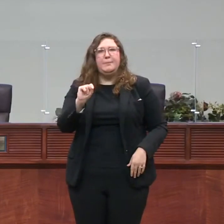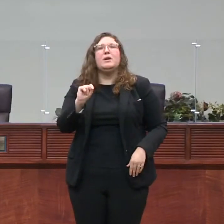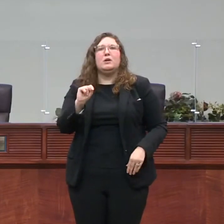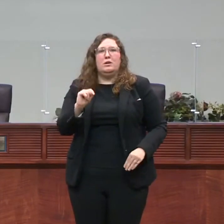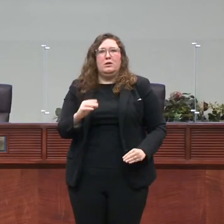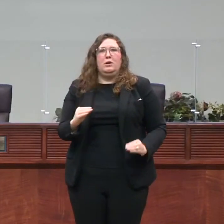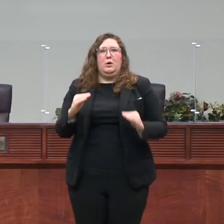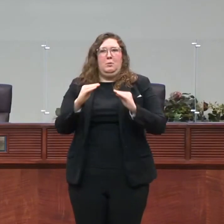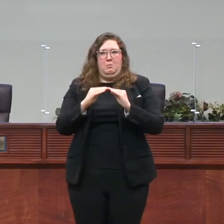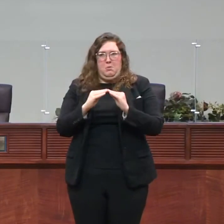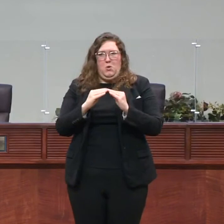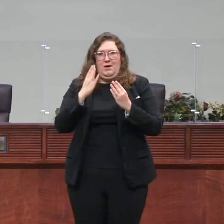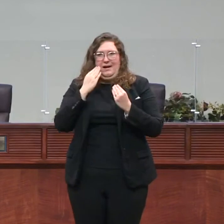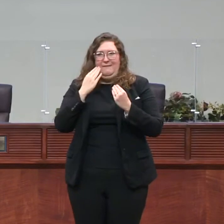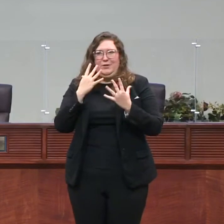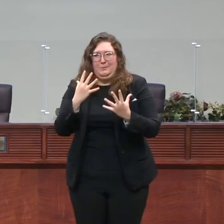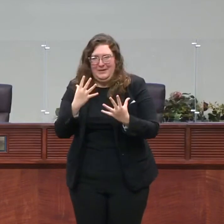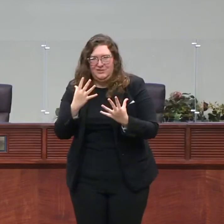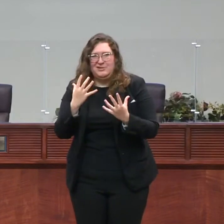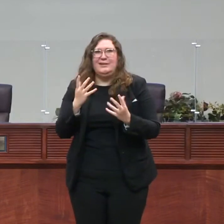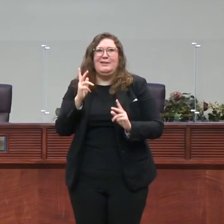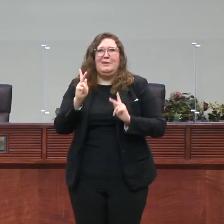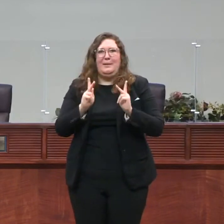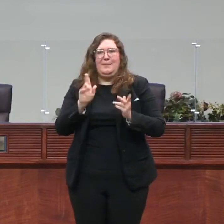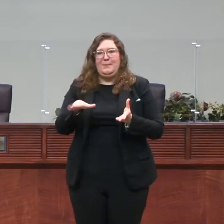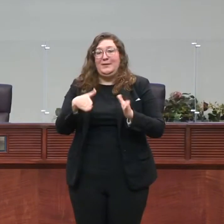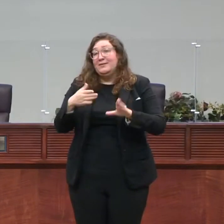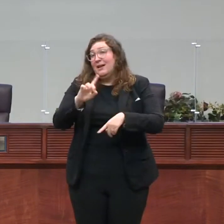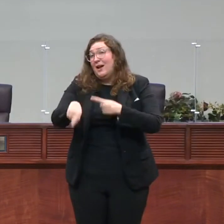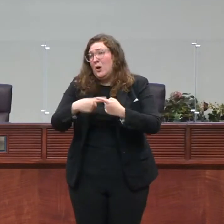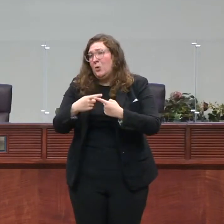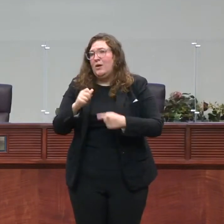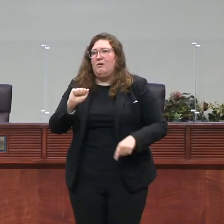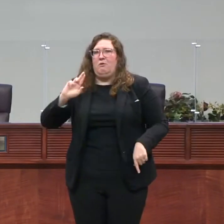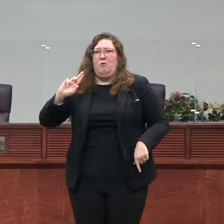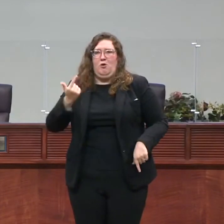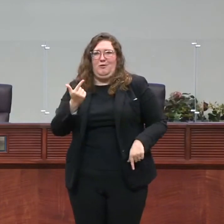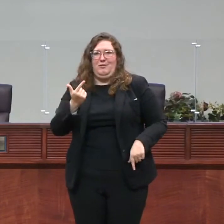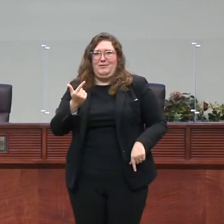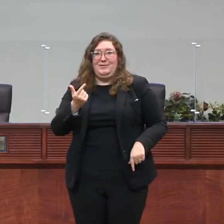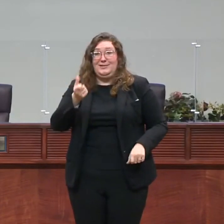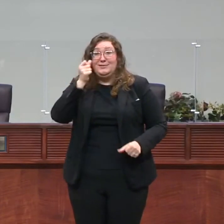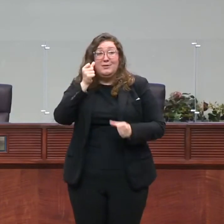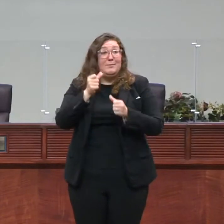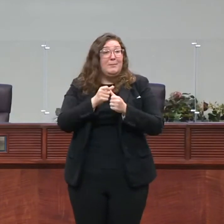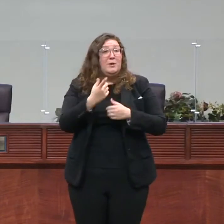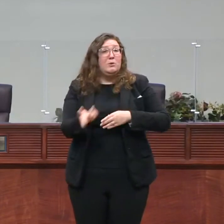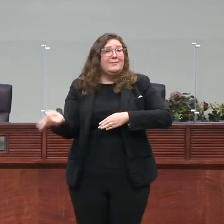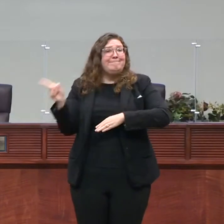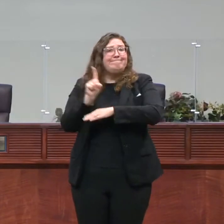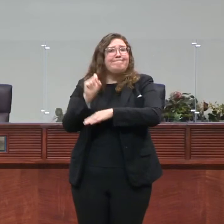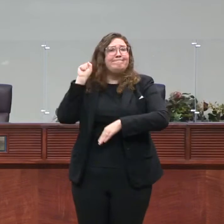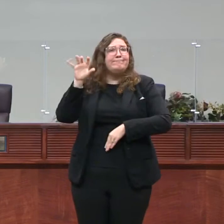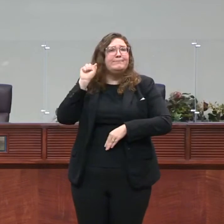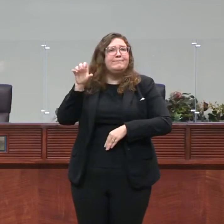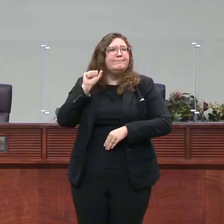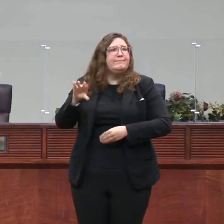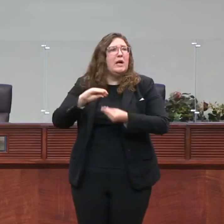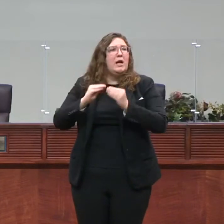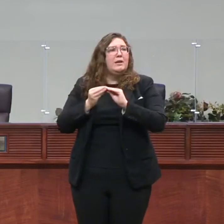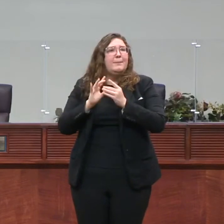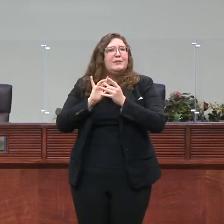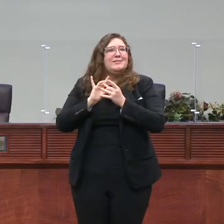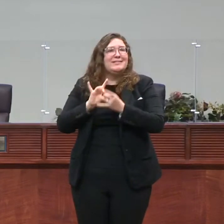from August. So it would be safe to assume that in the first 2 weeks of September, we are going to see a number of